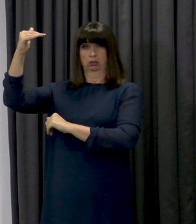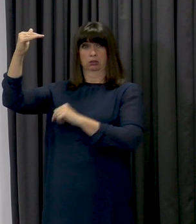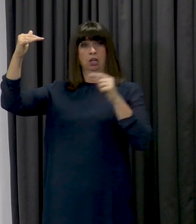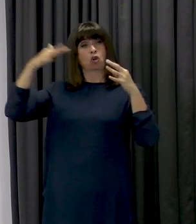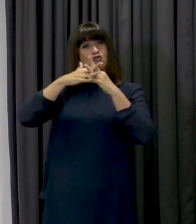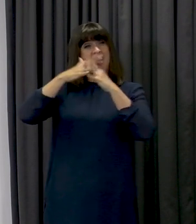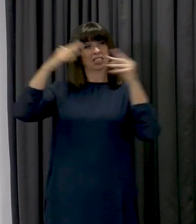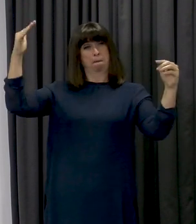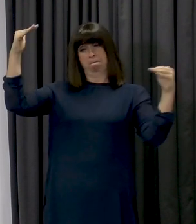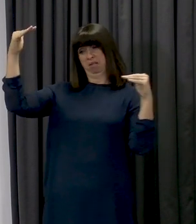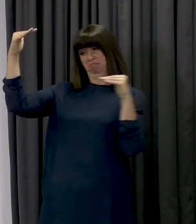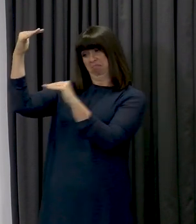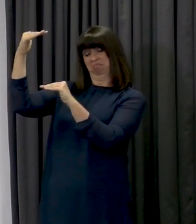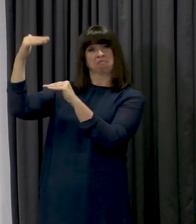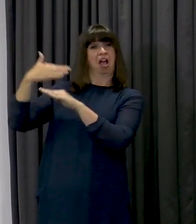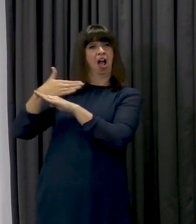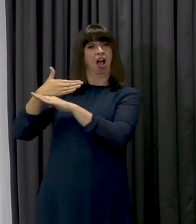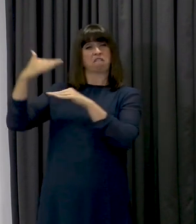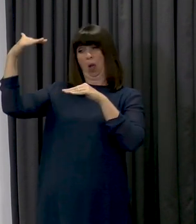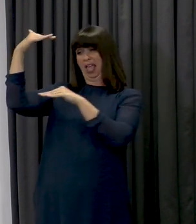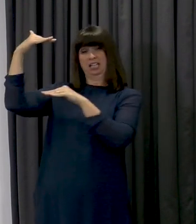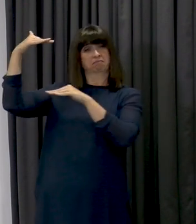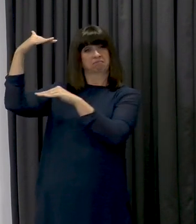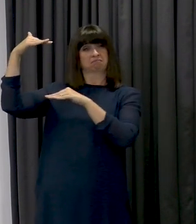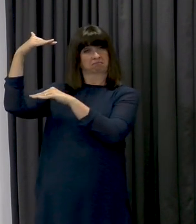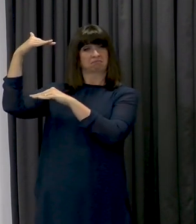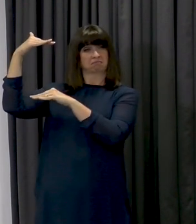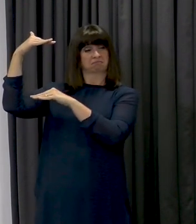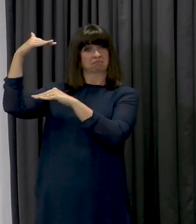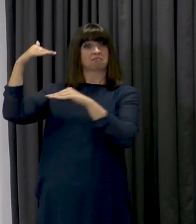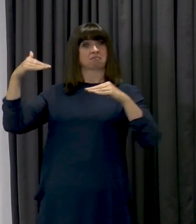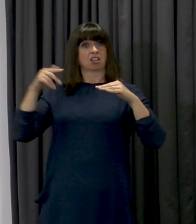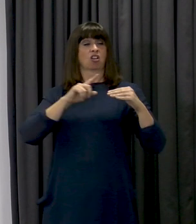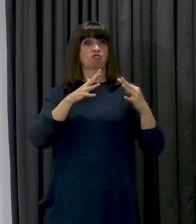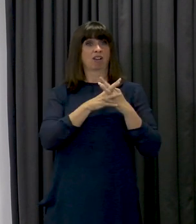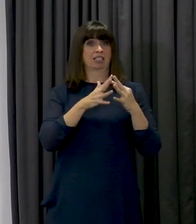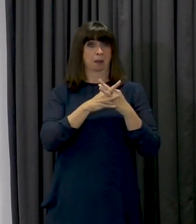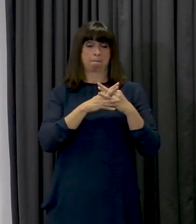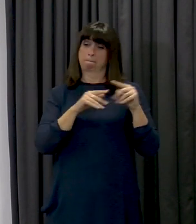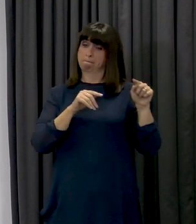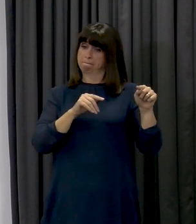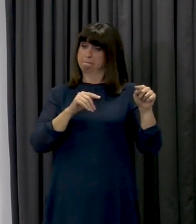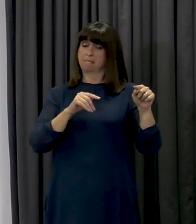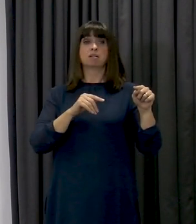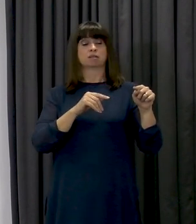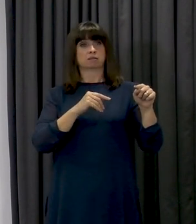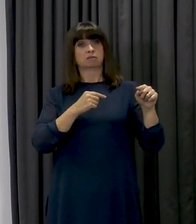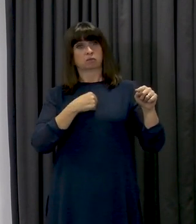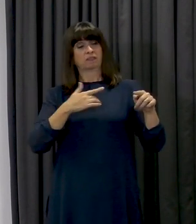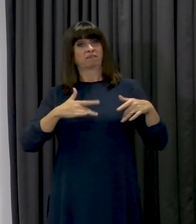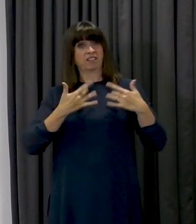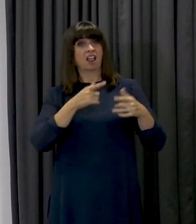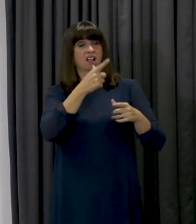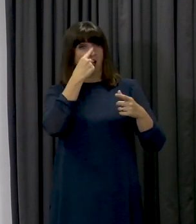table. And that's another reason why we feel that we are able to go on offering the wider public of Wrexham the